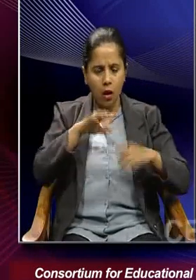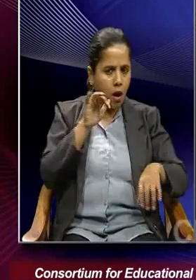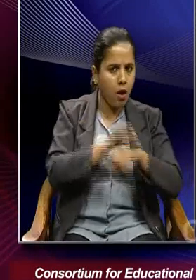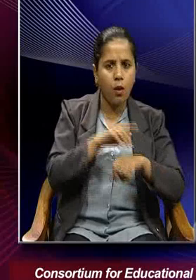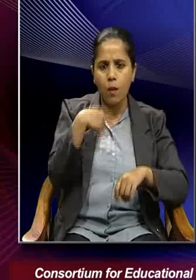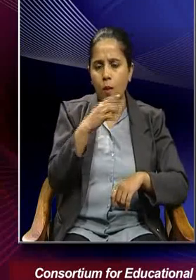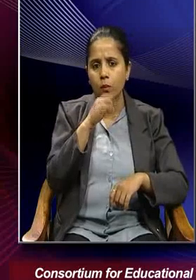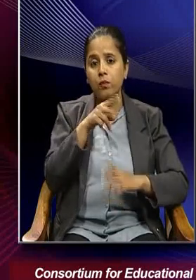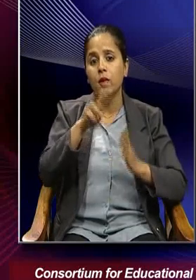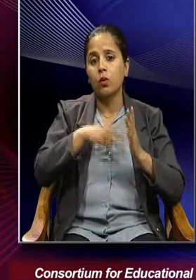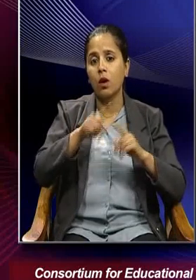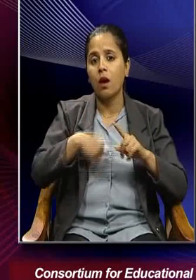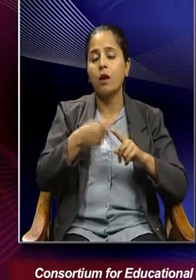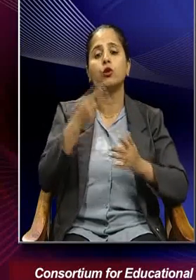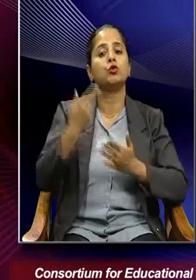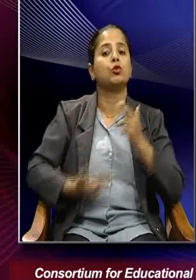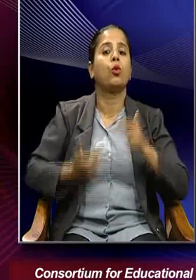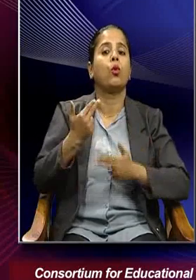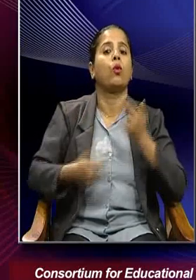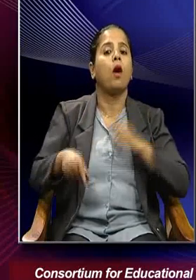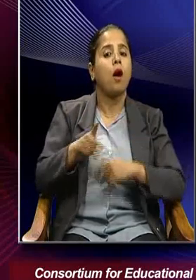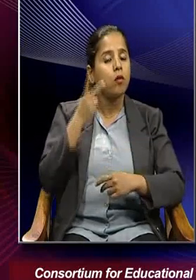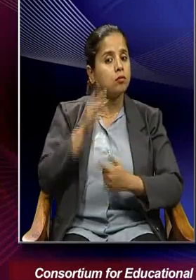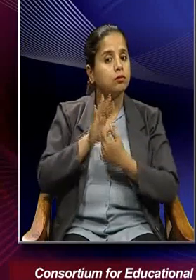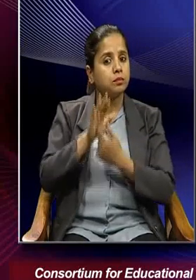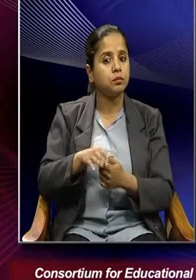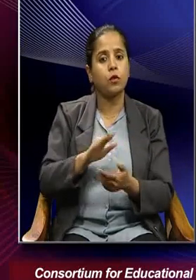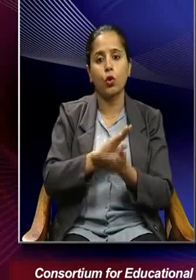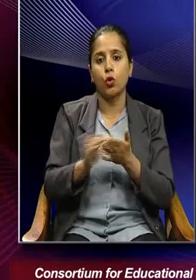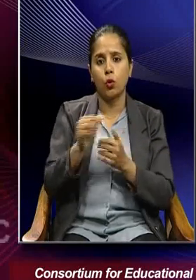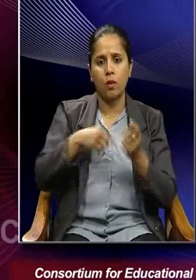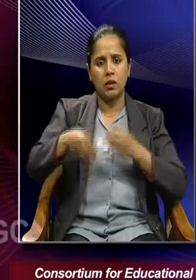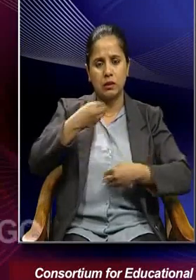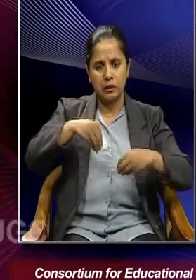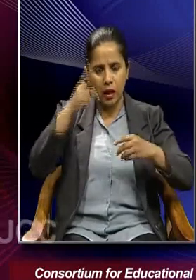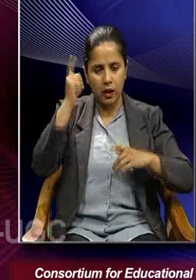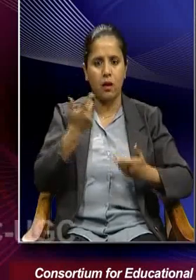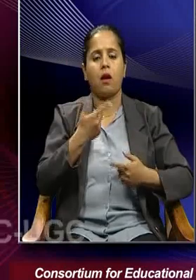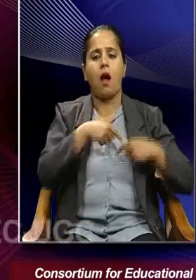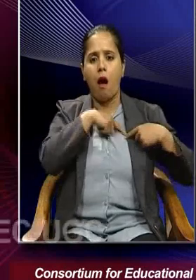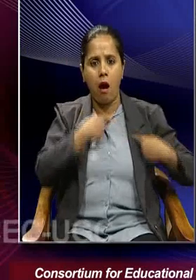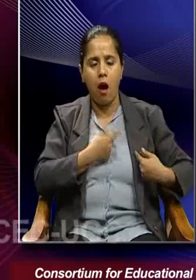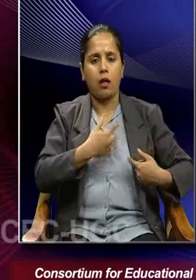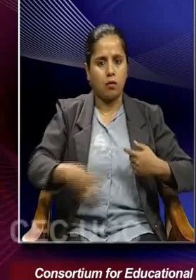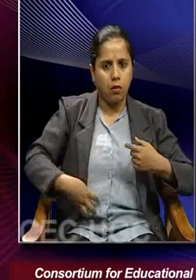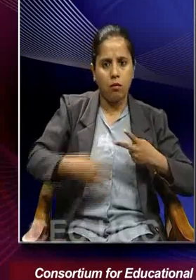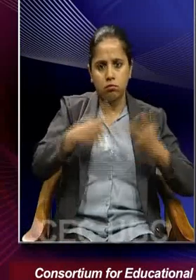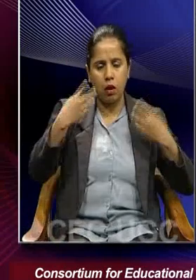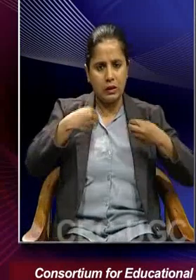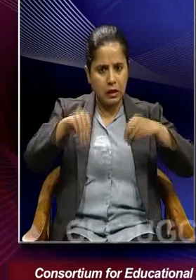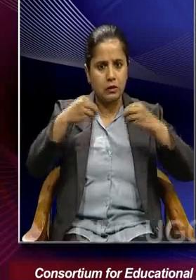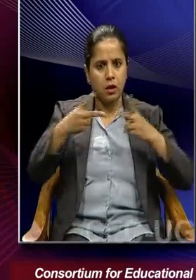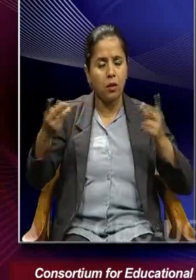read about these kinds of stories which are dealing with the human organ smuggling racket at different points of